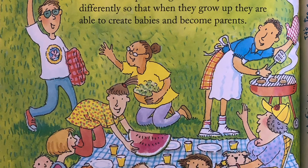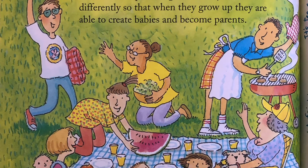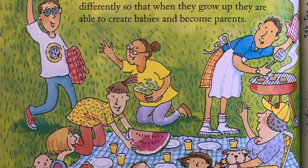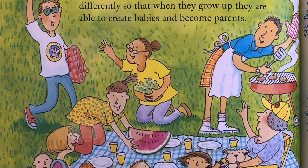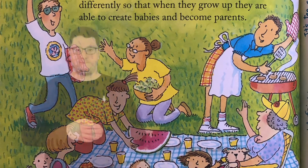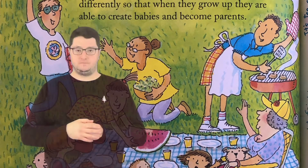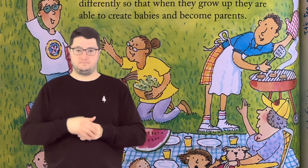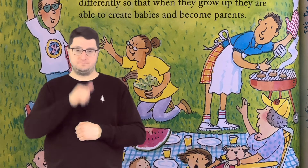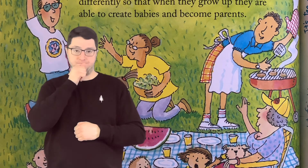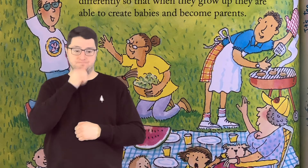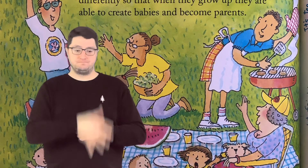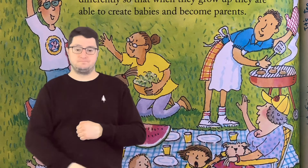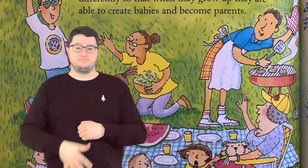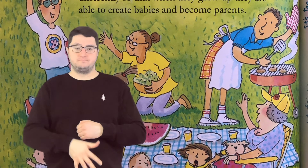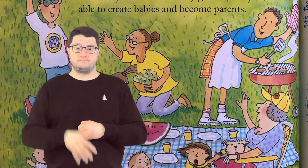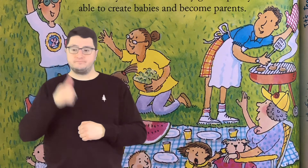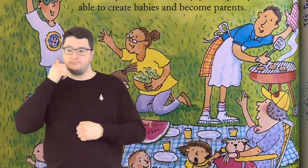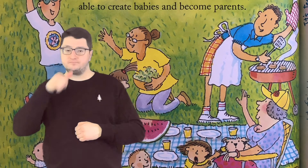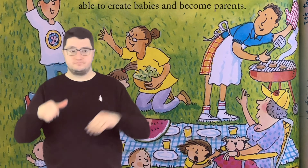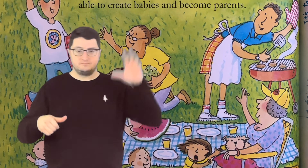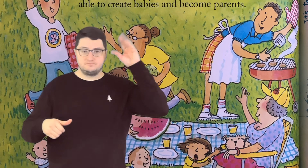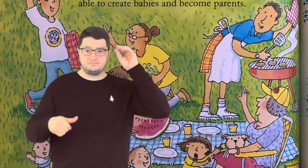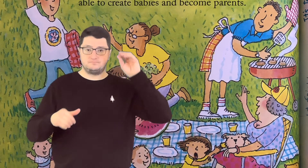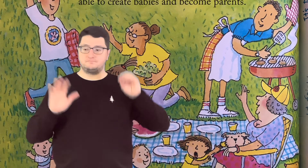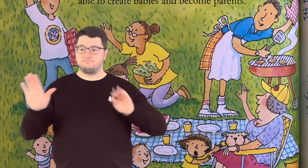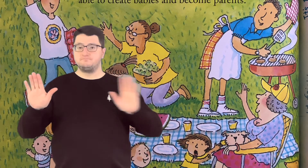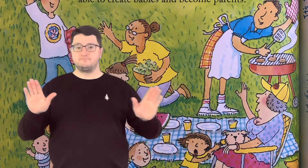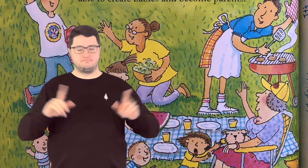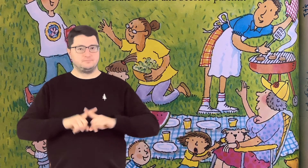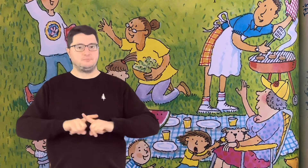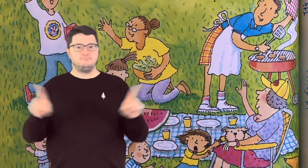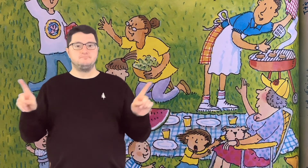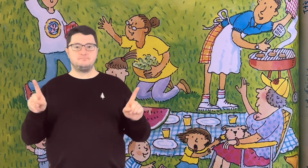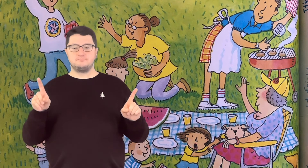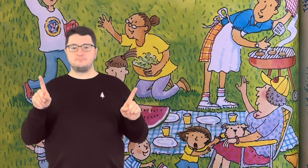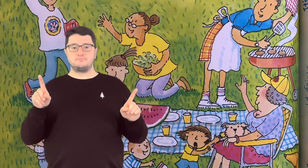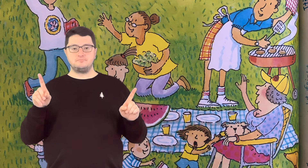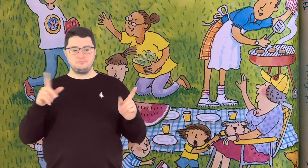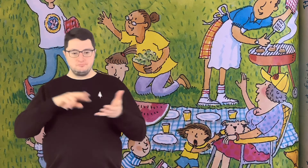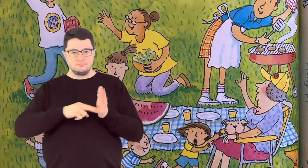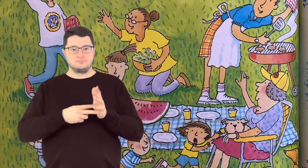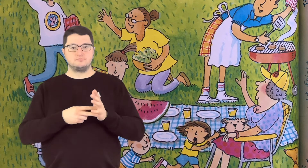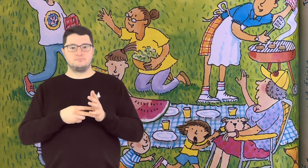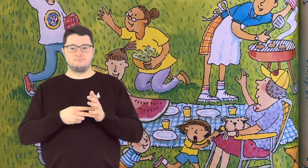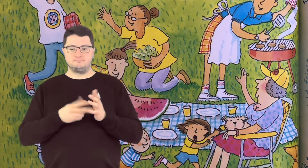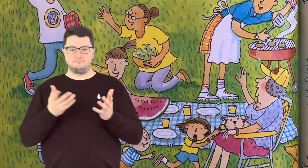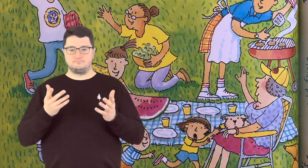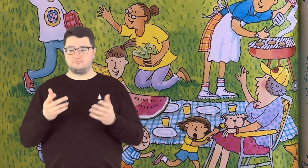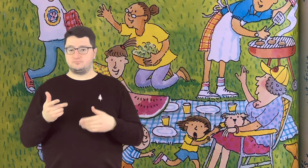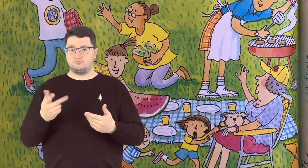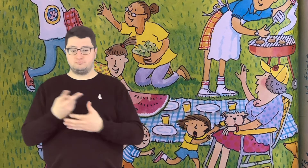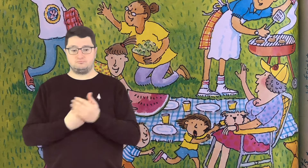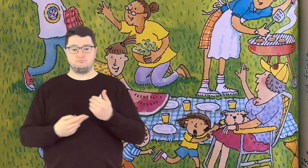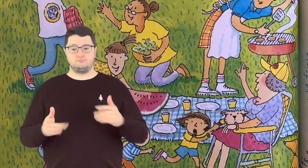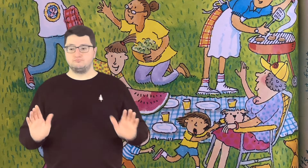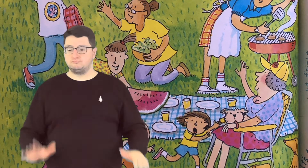The sexual parts of girls and boys are made differently so that when they grow up, they are able to create babies and